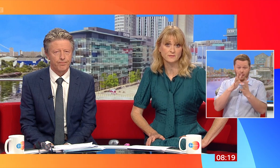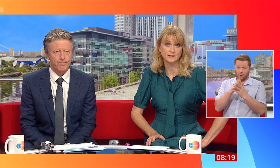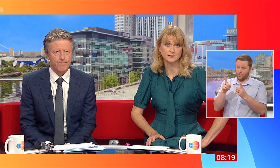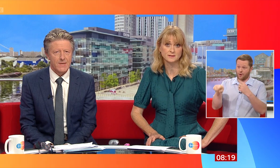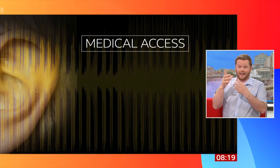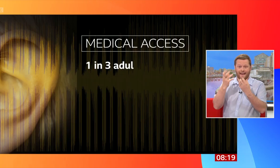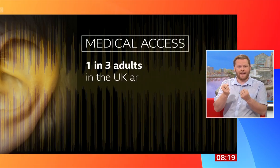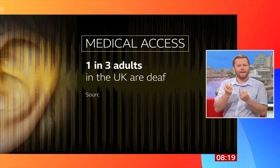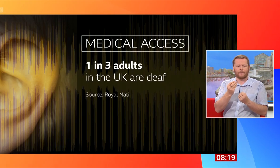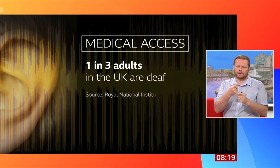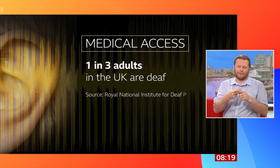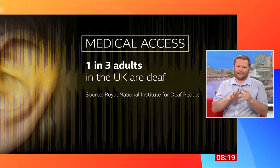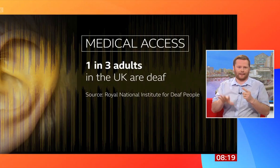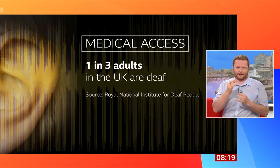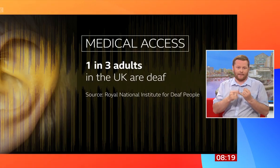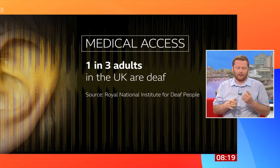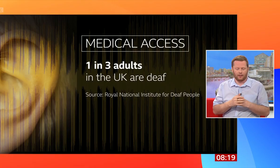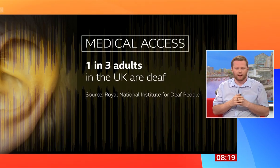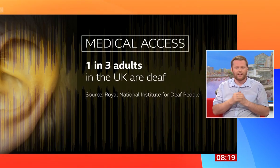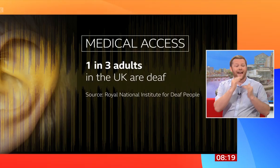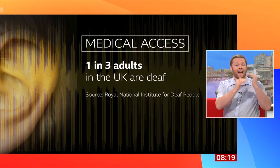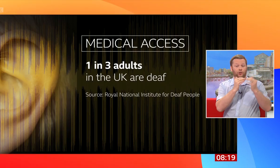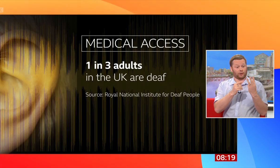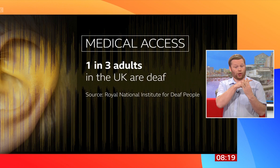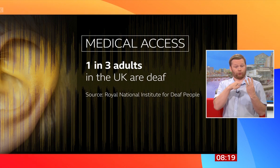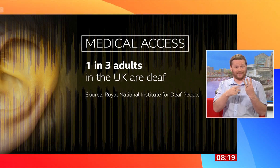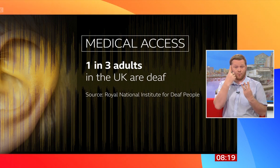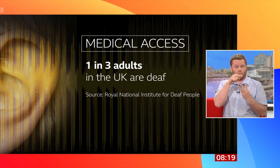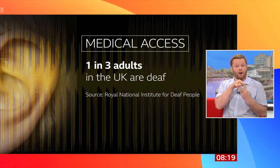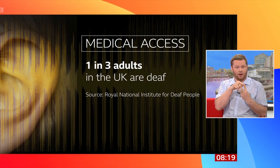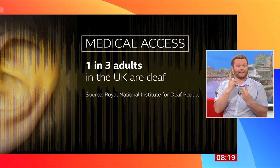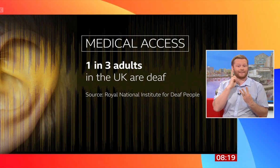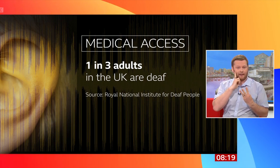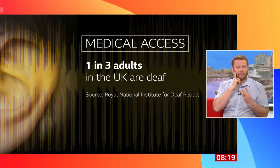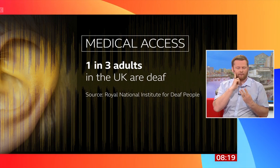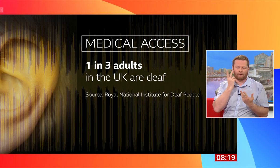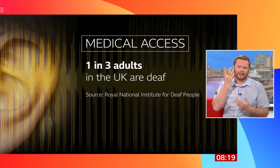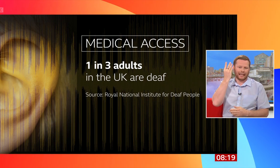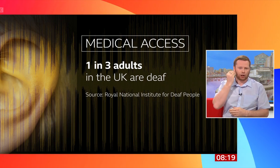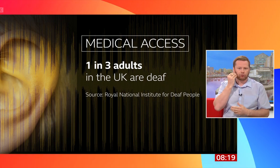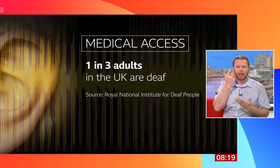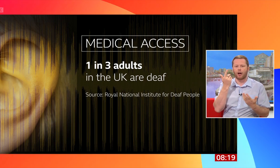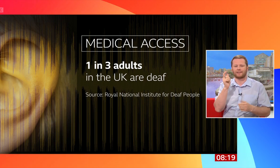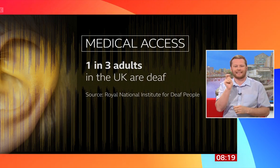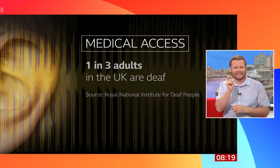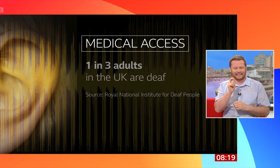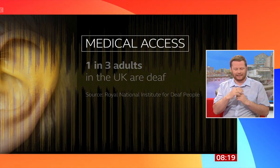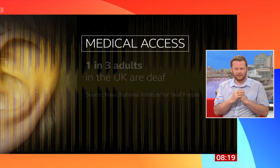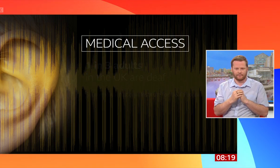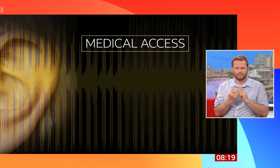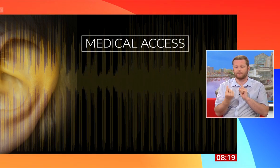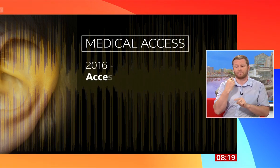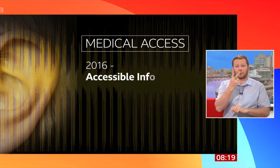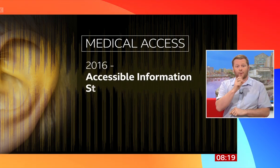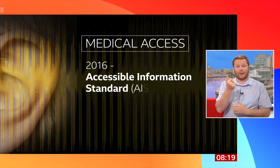areas of England. 1 in 3 adults in the UK are deaf, having hearing loss or tinnitus. In